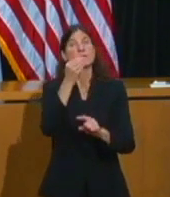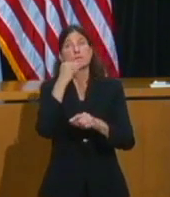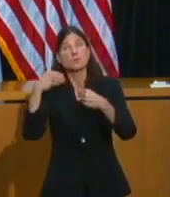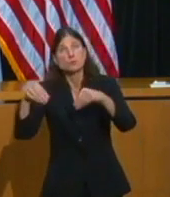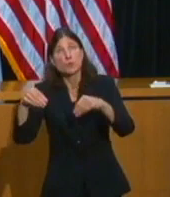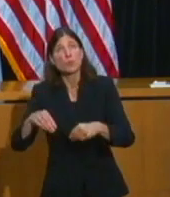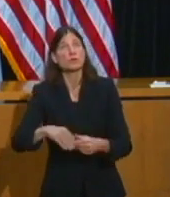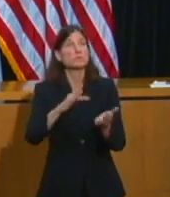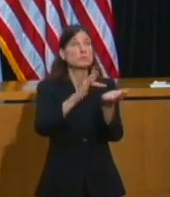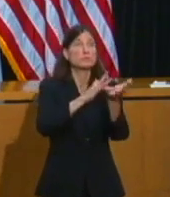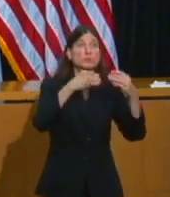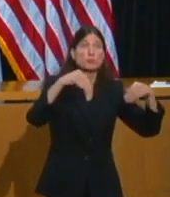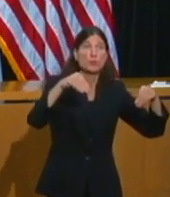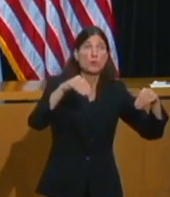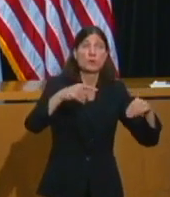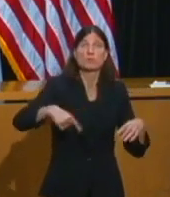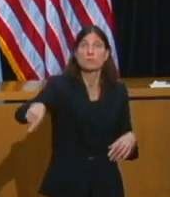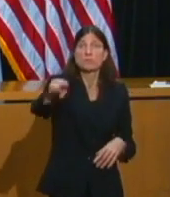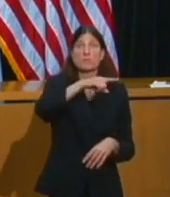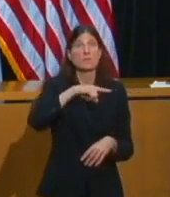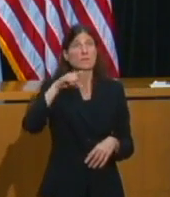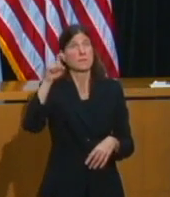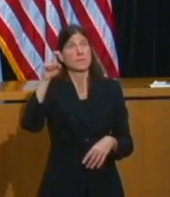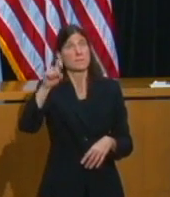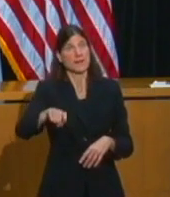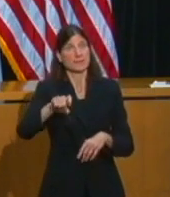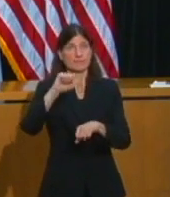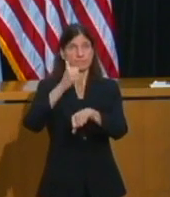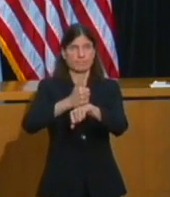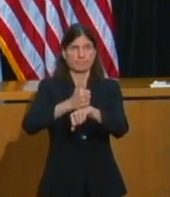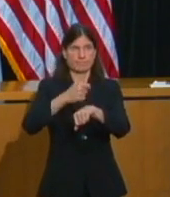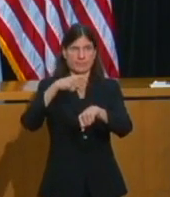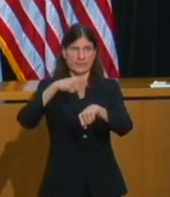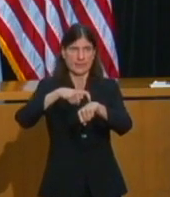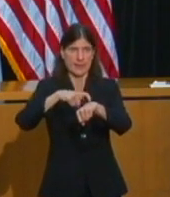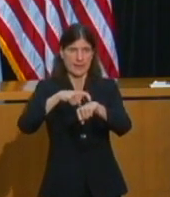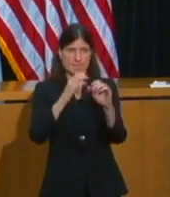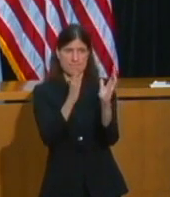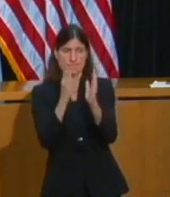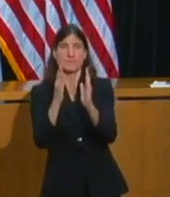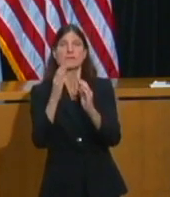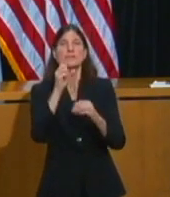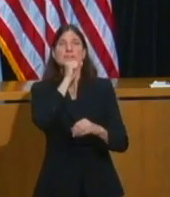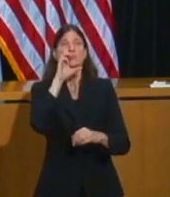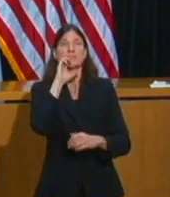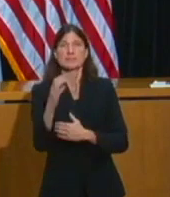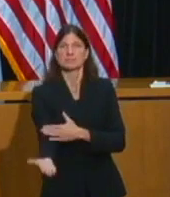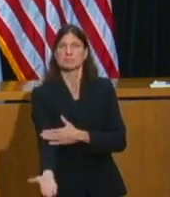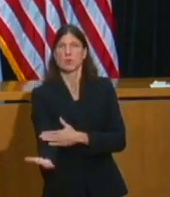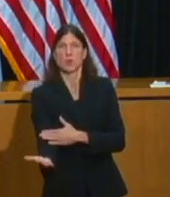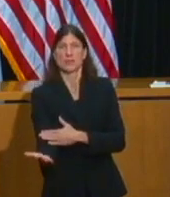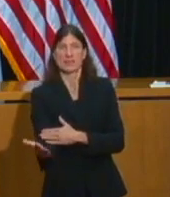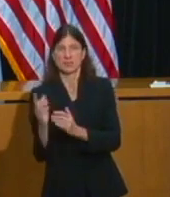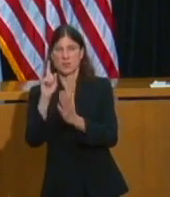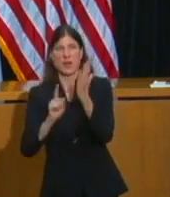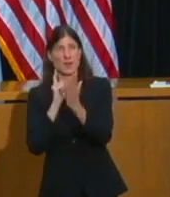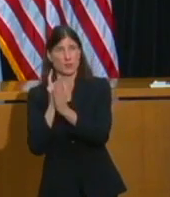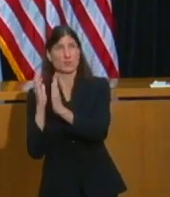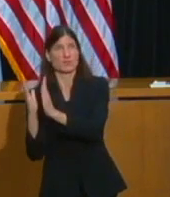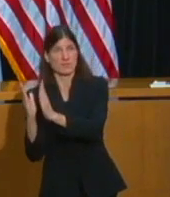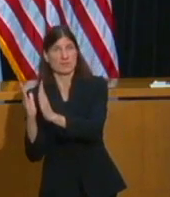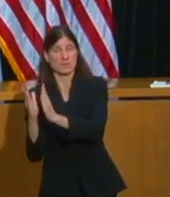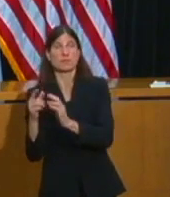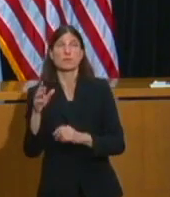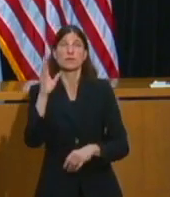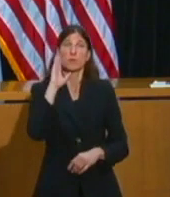sounds like a good idea to protect a population at risk. Is that something you would think could be expanded to restaurants, to other type of